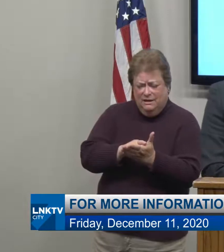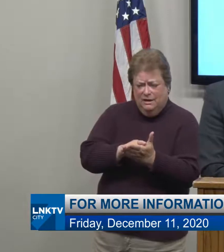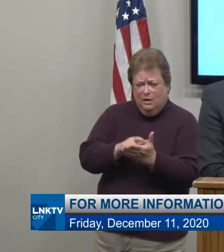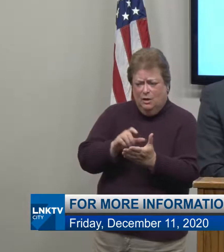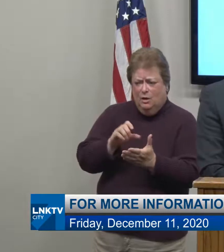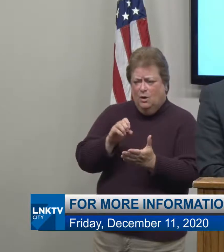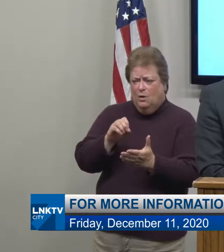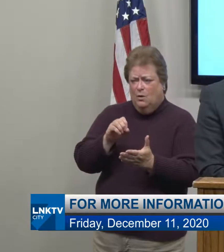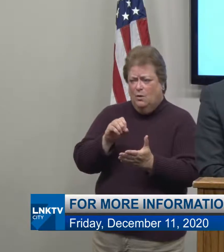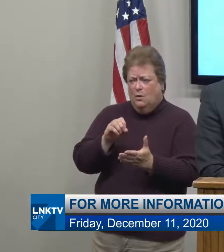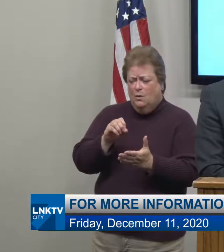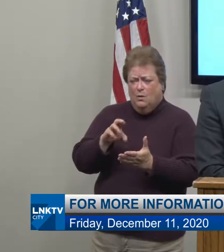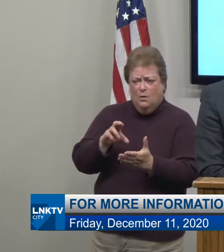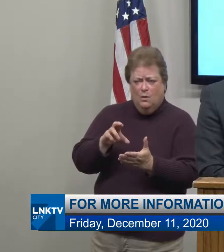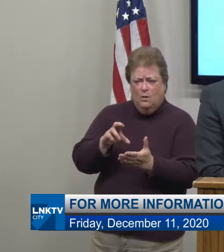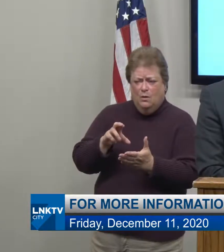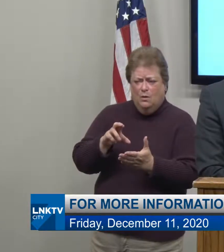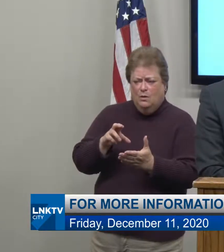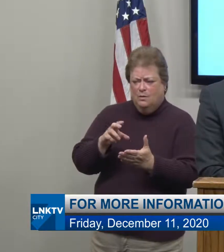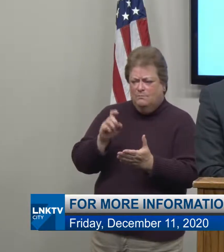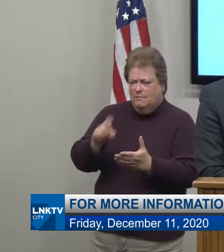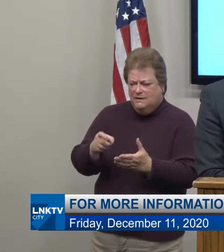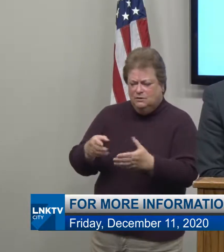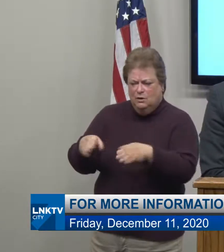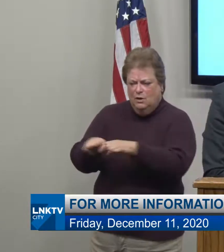for some sort of nuisance injunction or closure order, or are